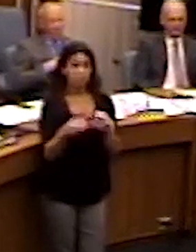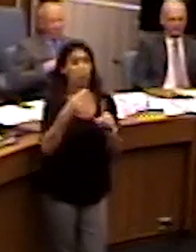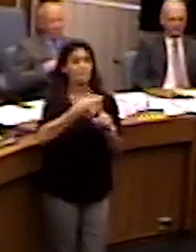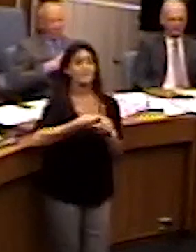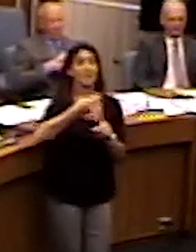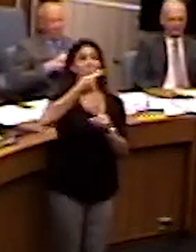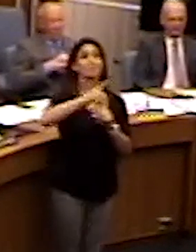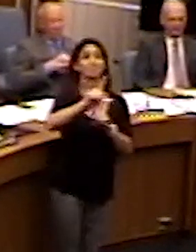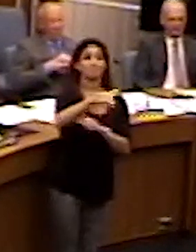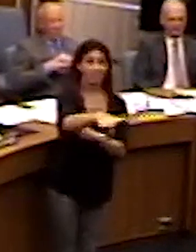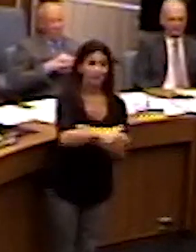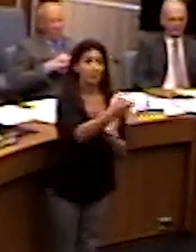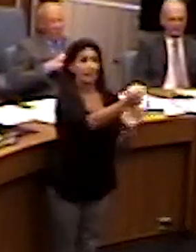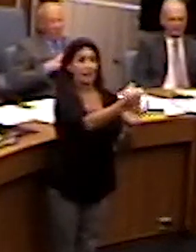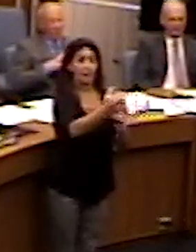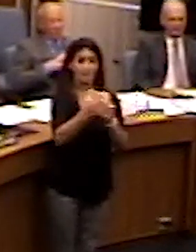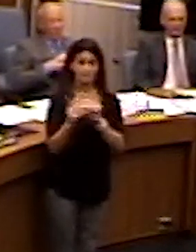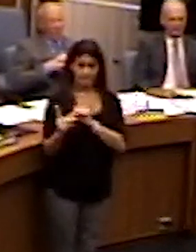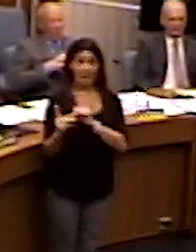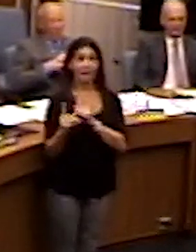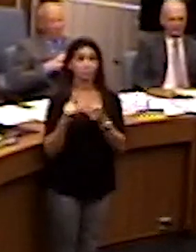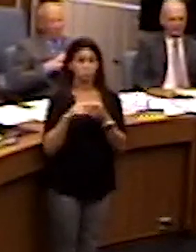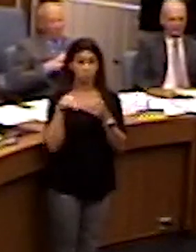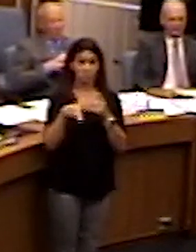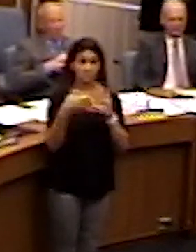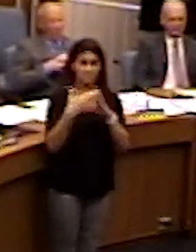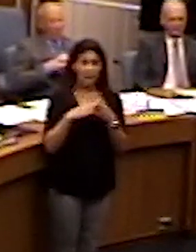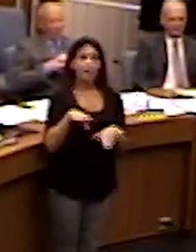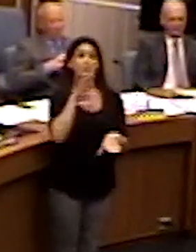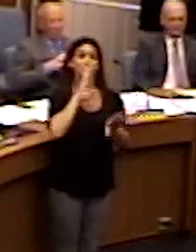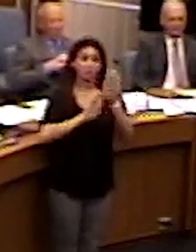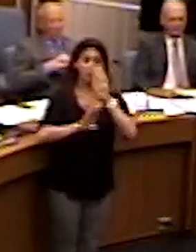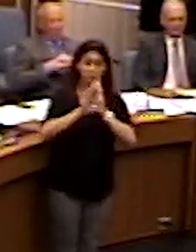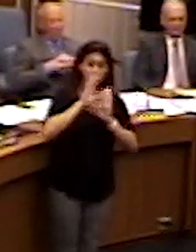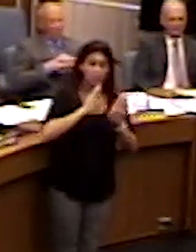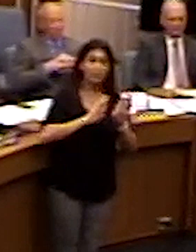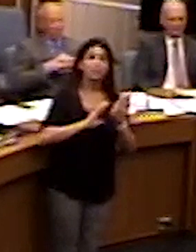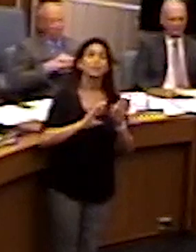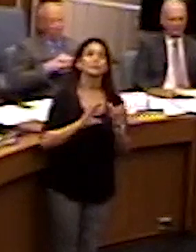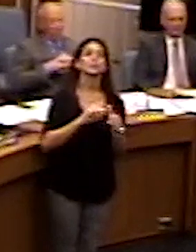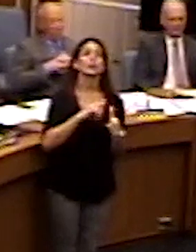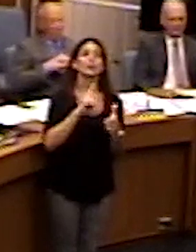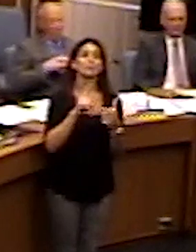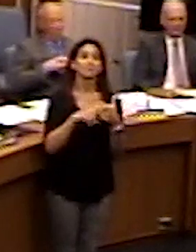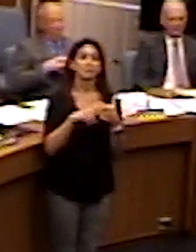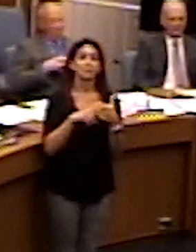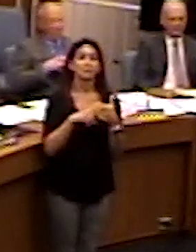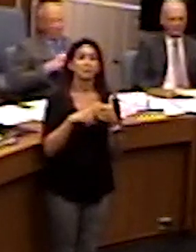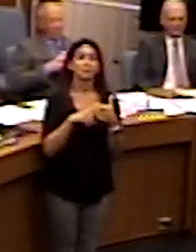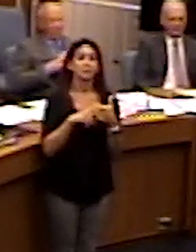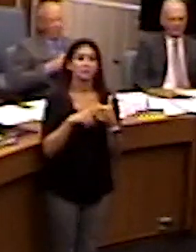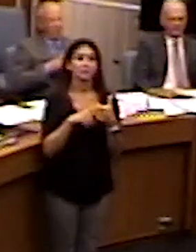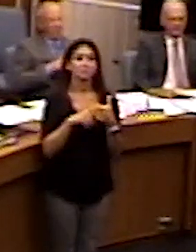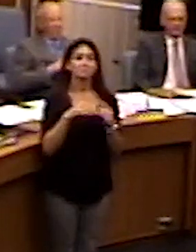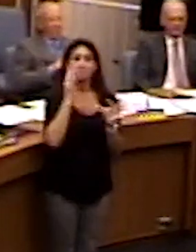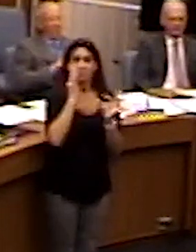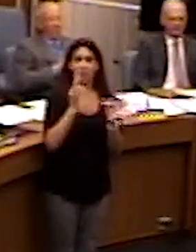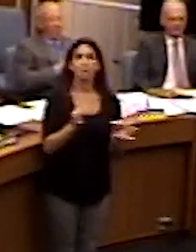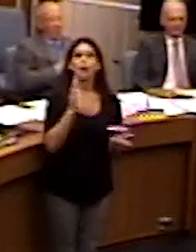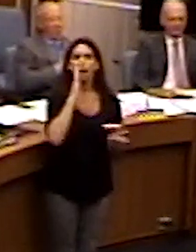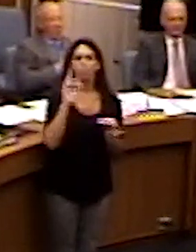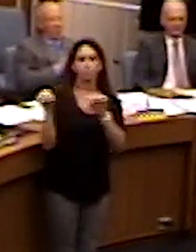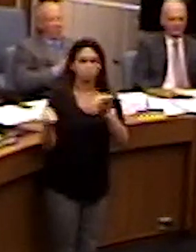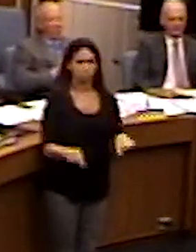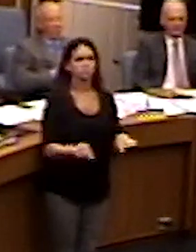later, I came back to the township. It was frustrating. And then I decided I would come to the